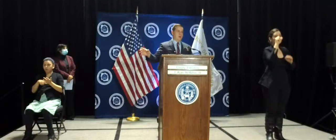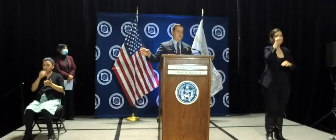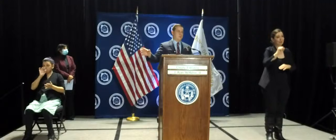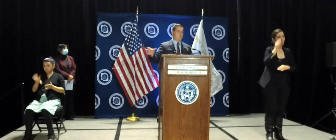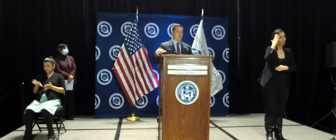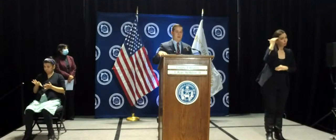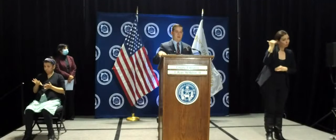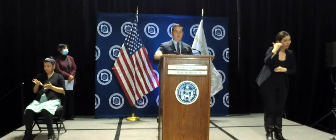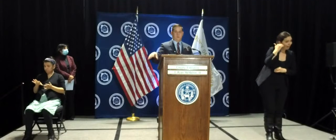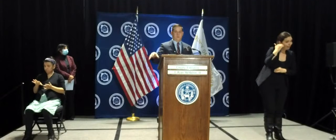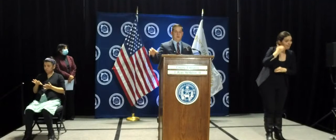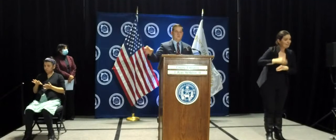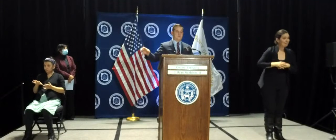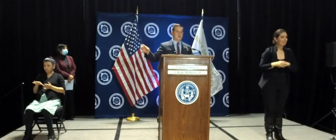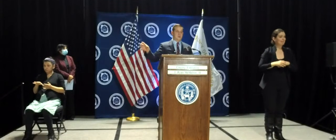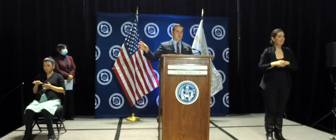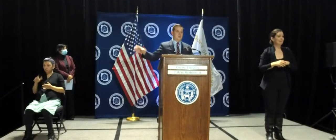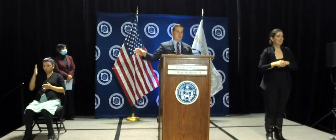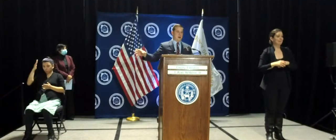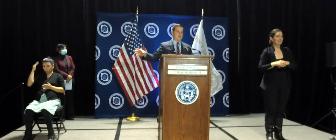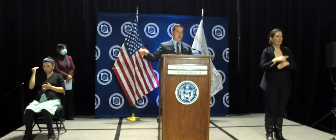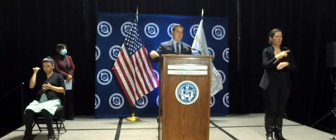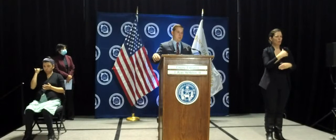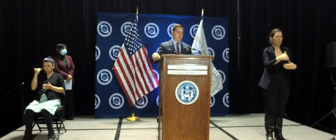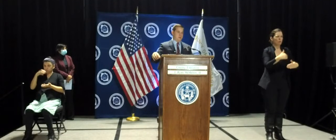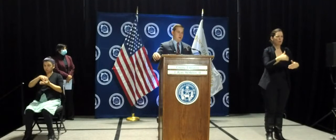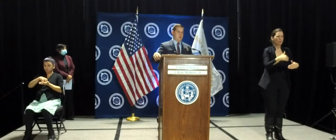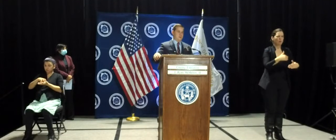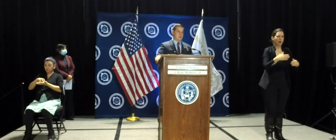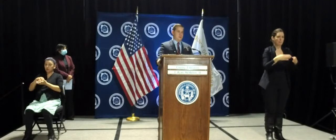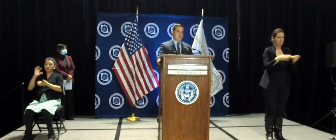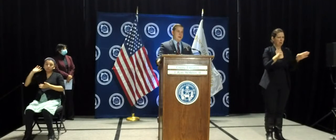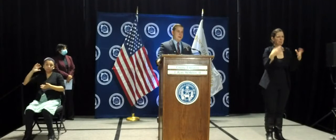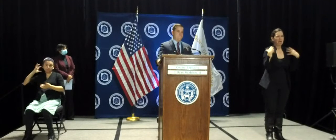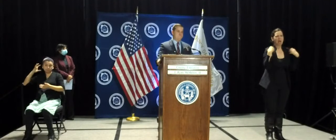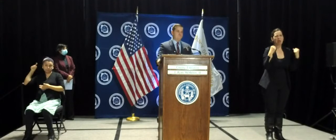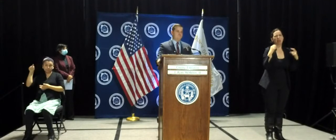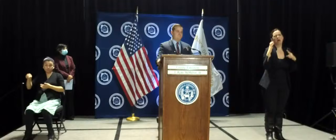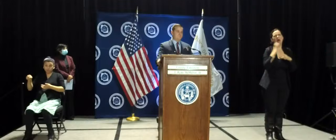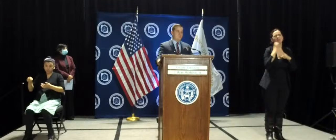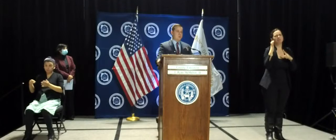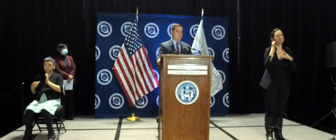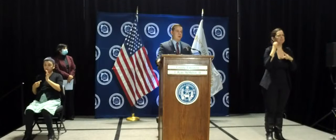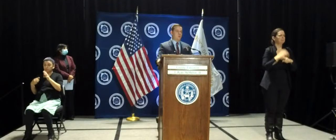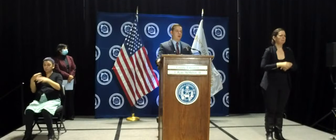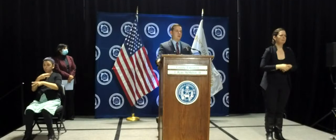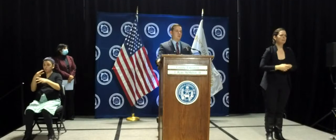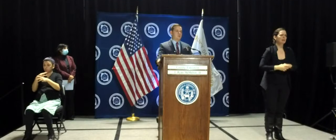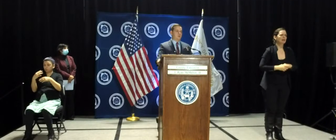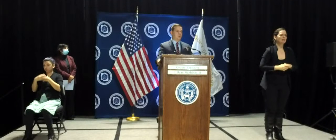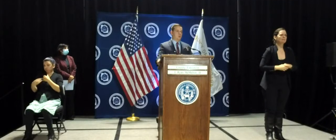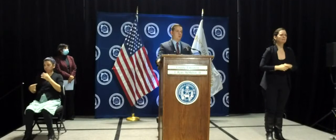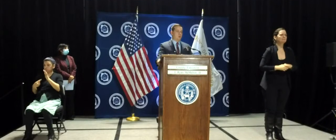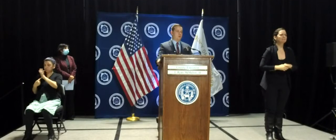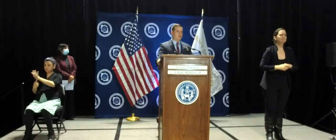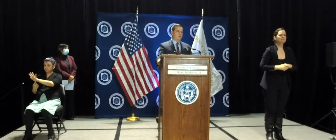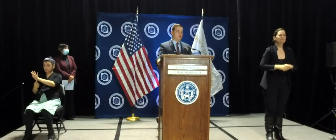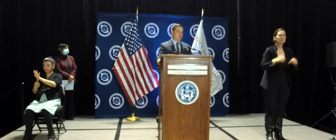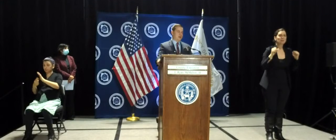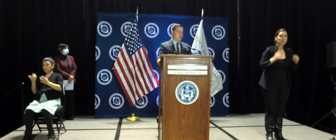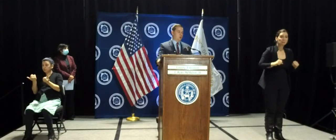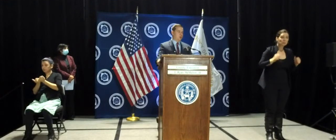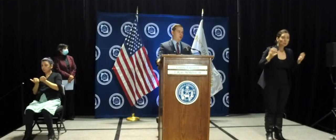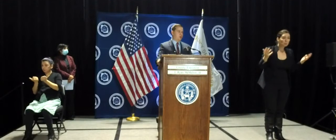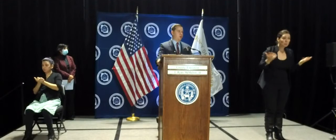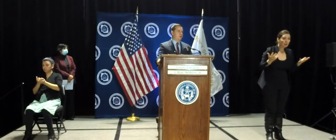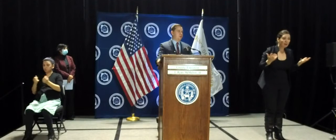didn't impact them the way that other public health in lockdowns impacted us. They were able to, the more information